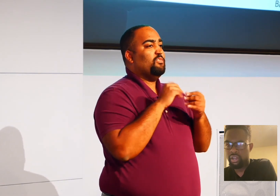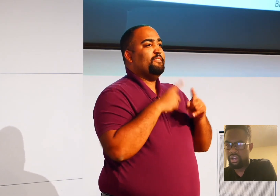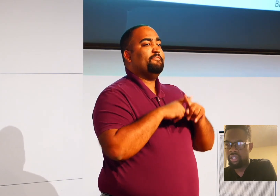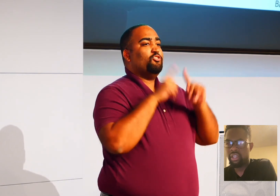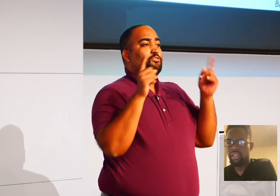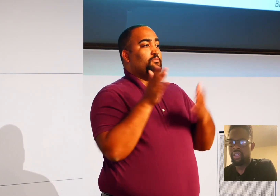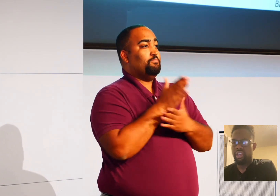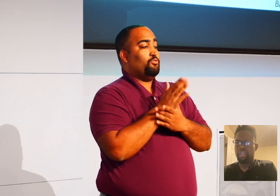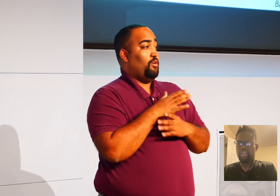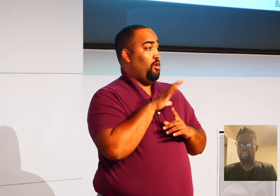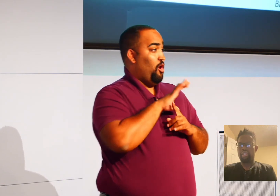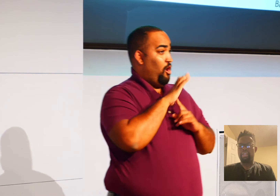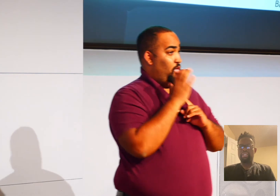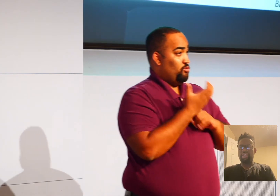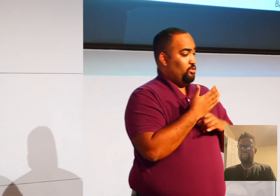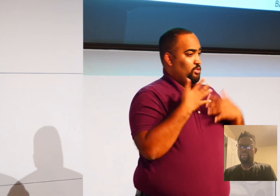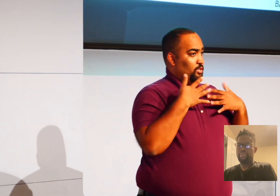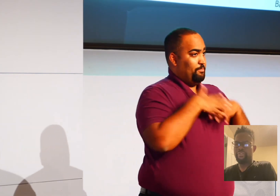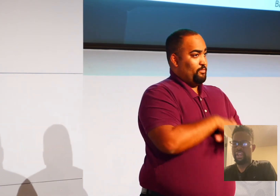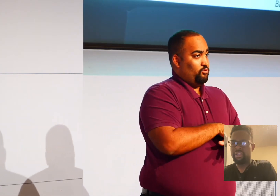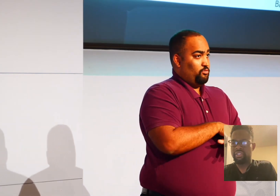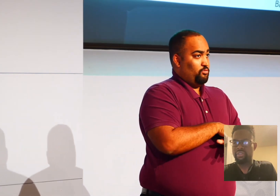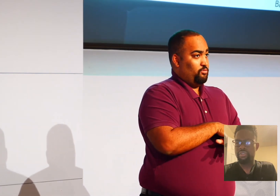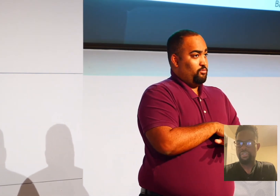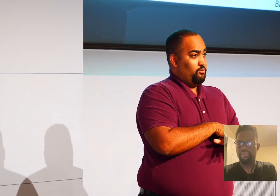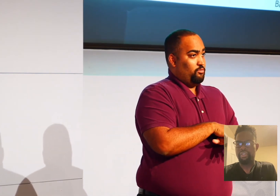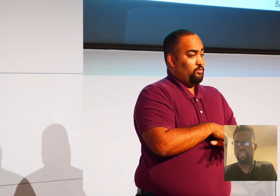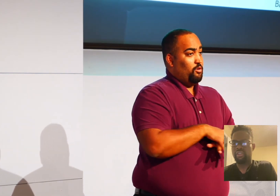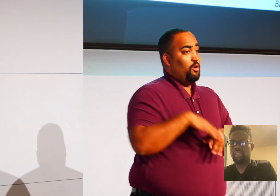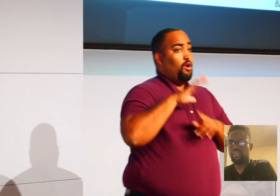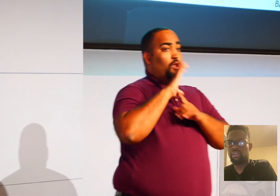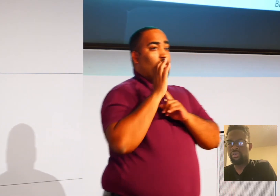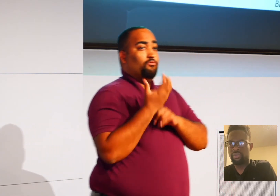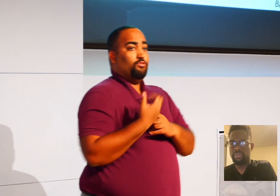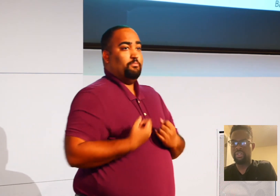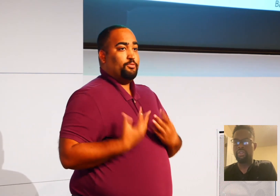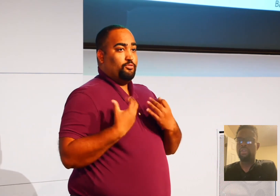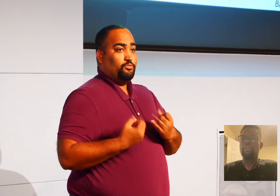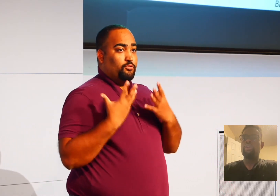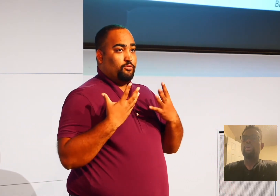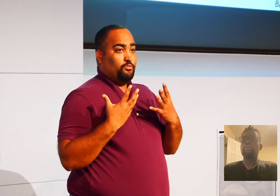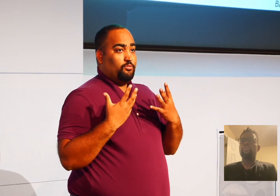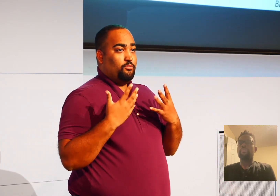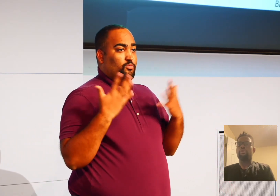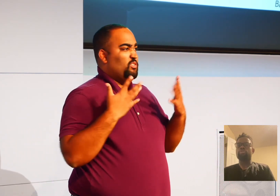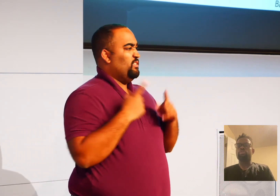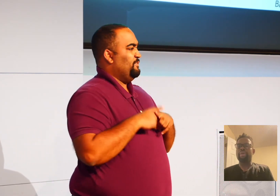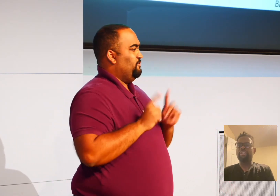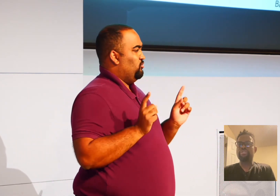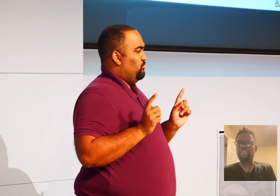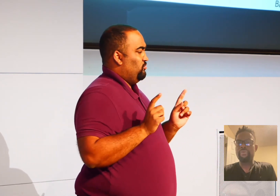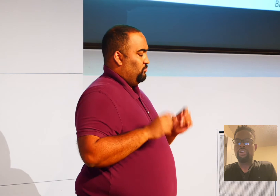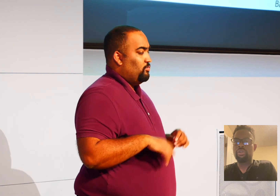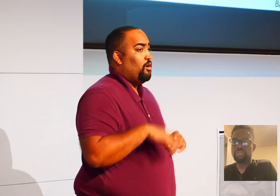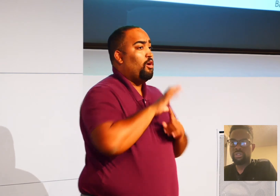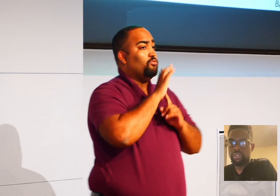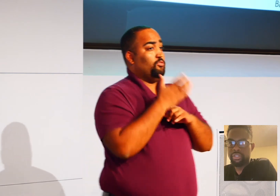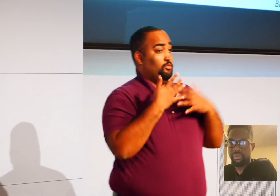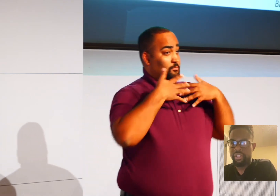Barnhart, in 1981, he provided two different groups: cultural mainstream and cultural inspiration.